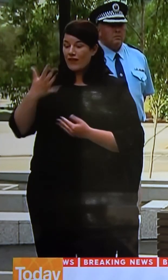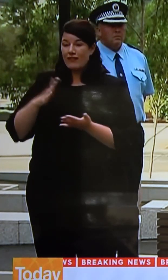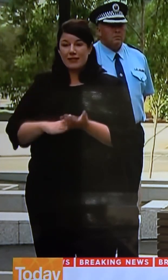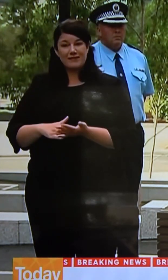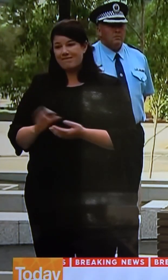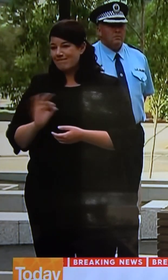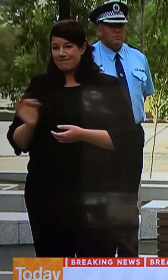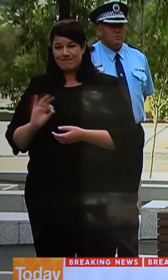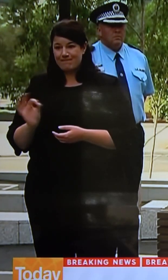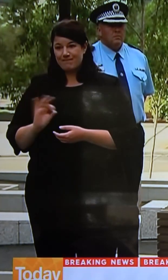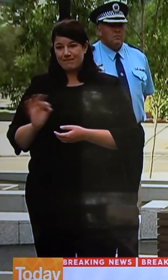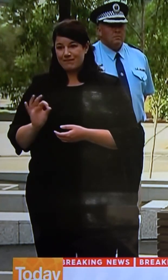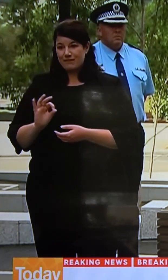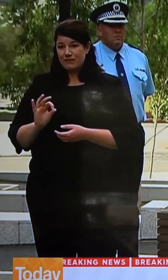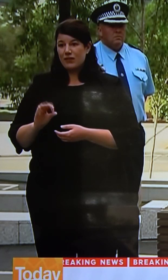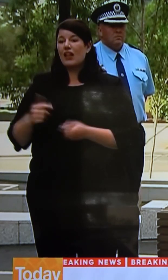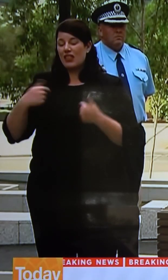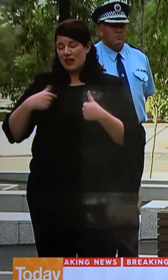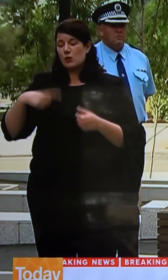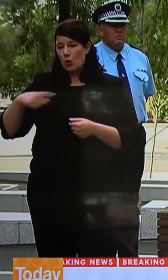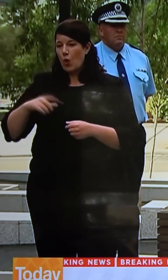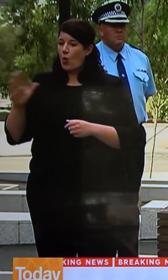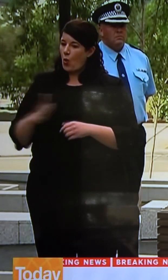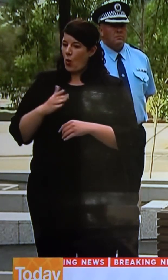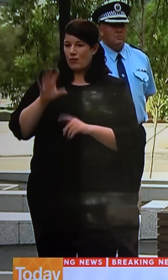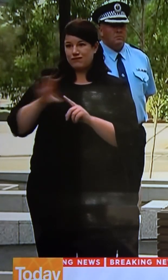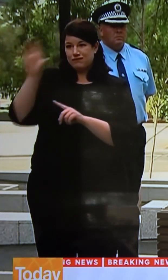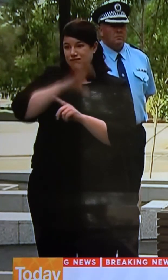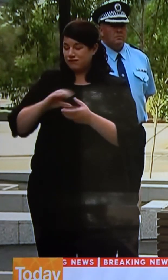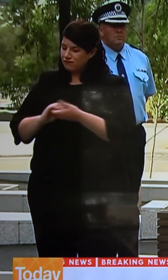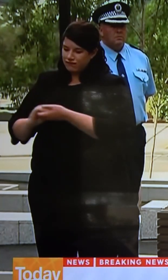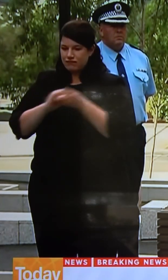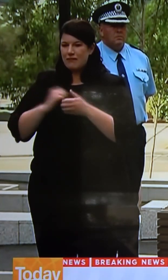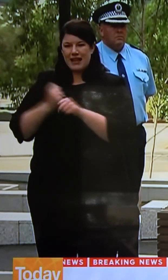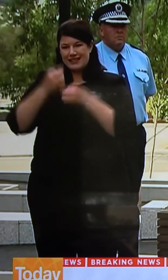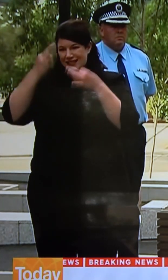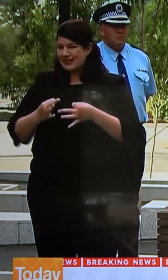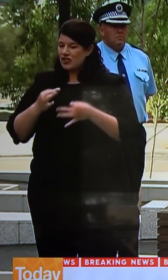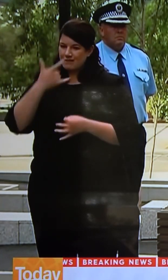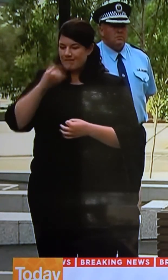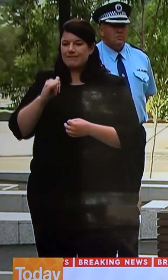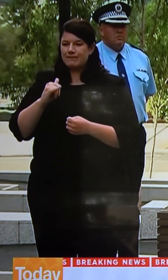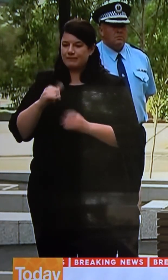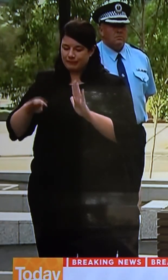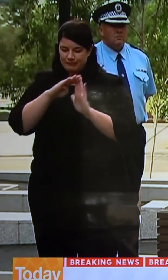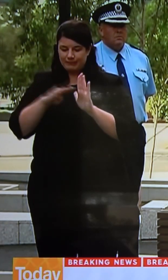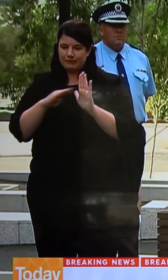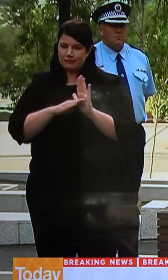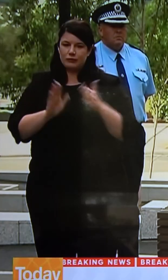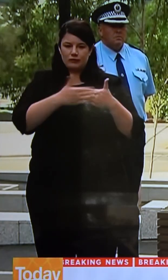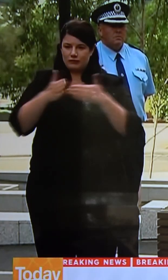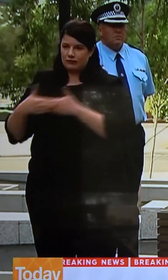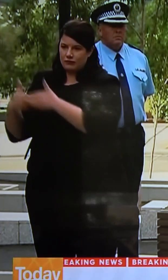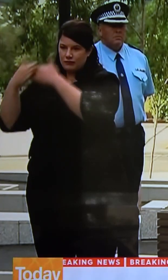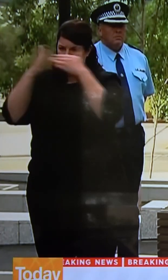taking that advice in relation to social distancing, which is why all the states and territories today have included a number of items or a